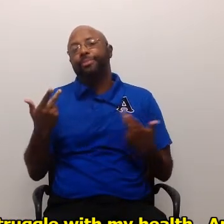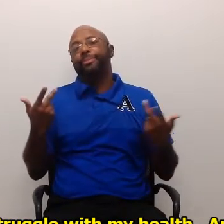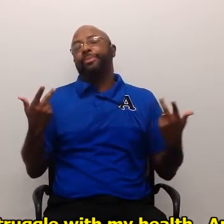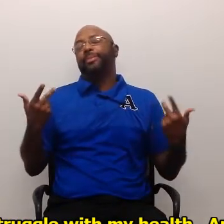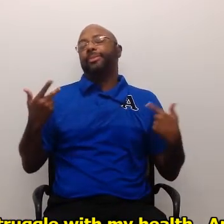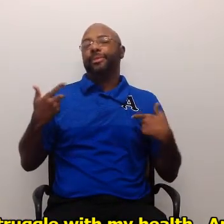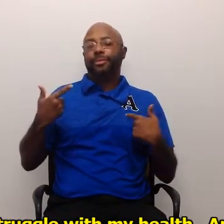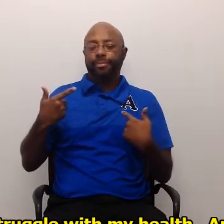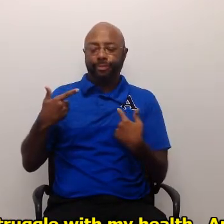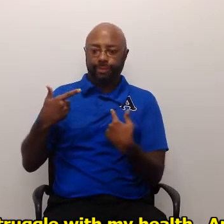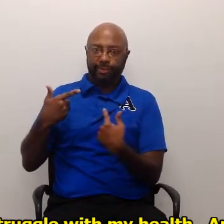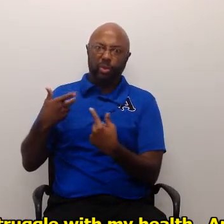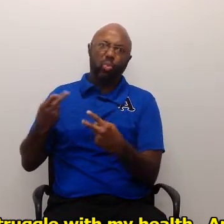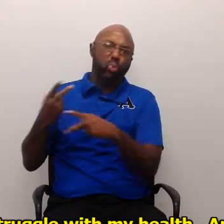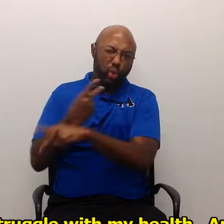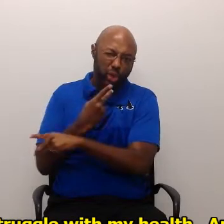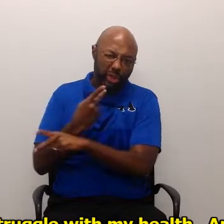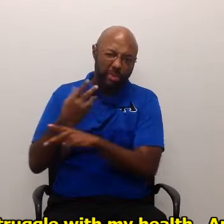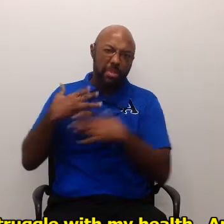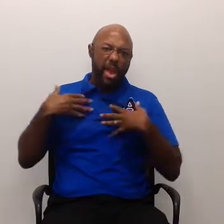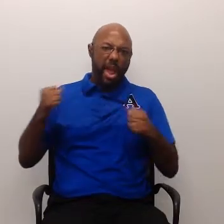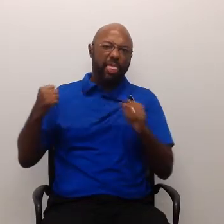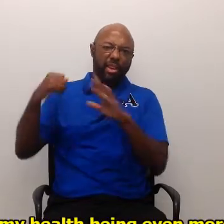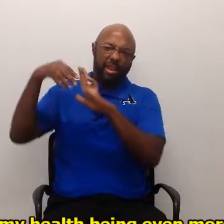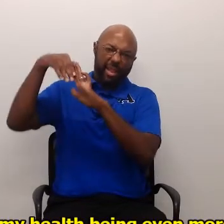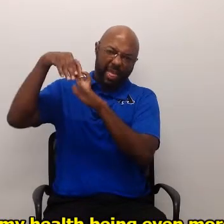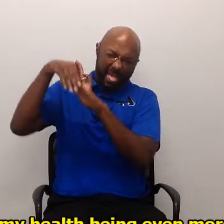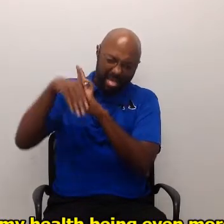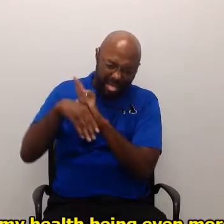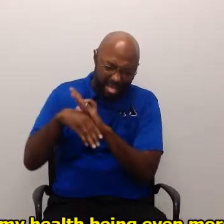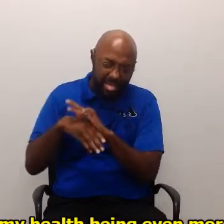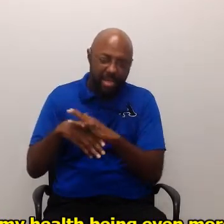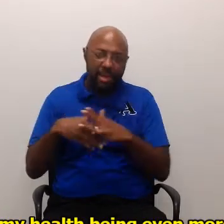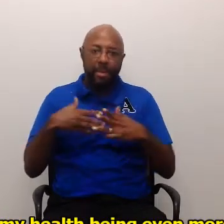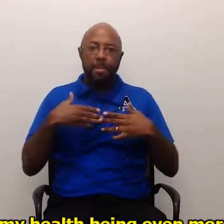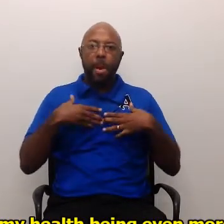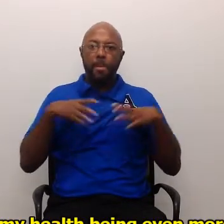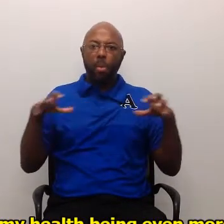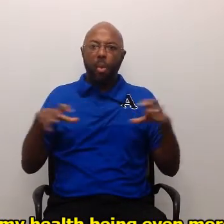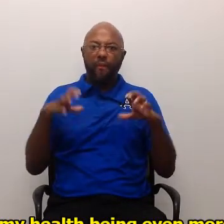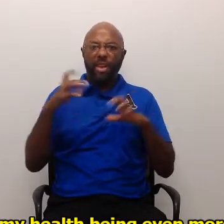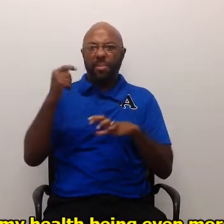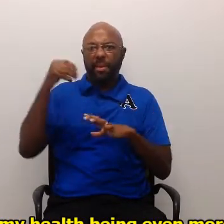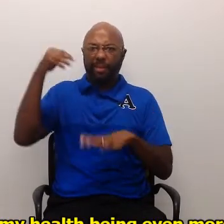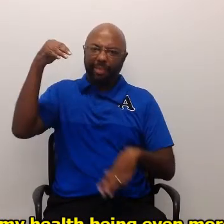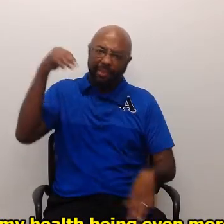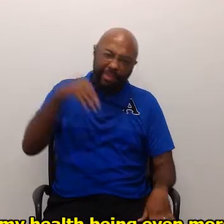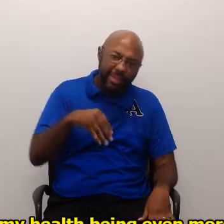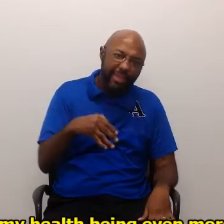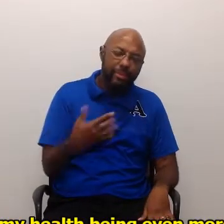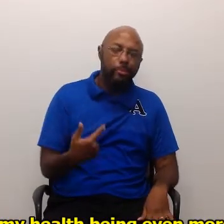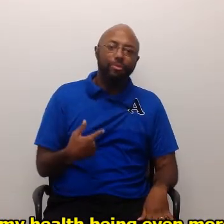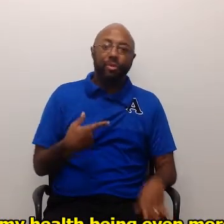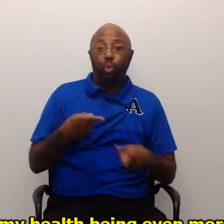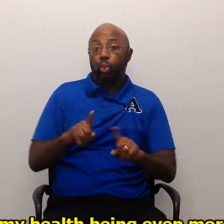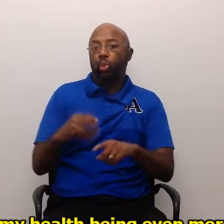And I experienced kidney failure, which really led to my health being even more poor. I was